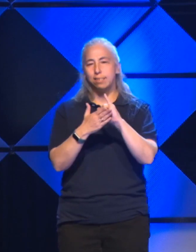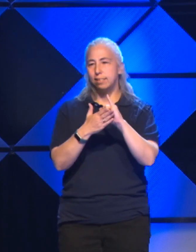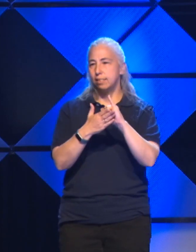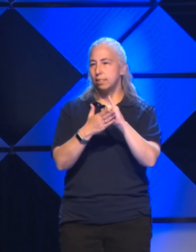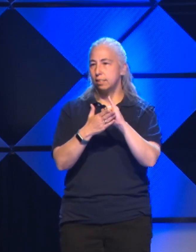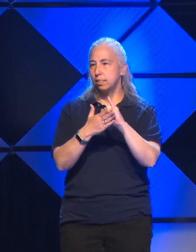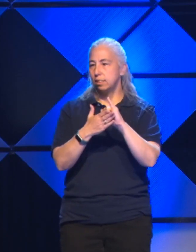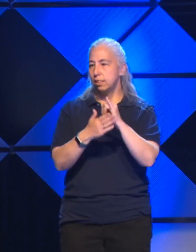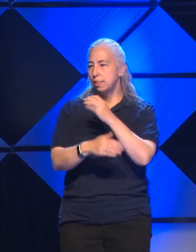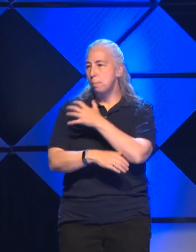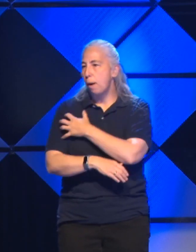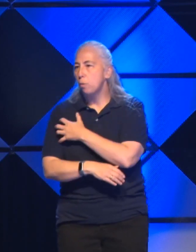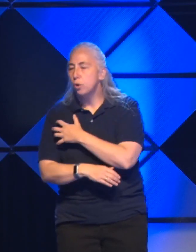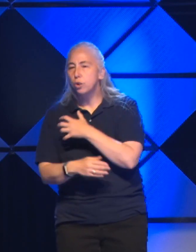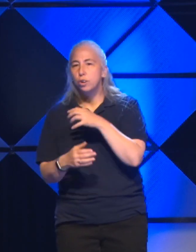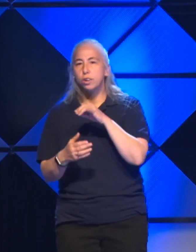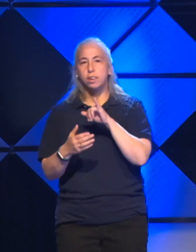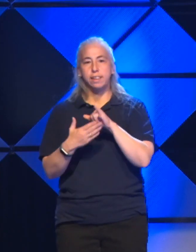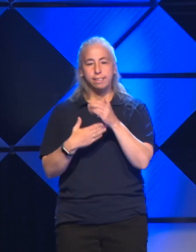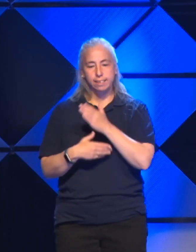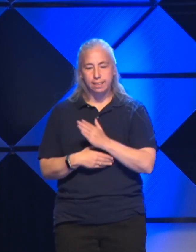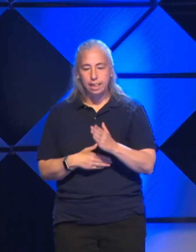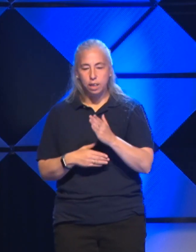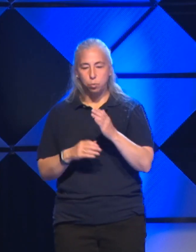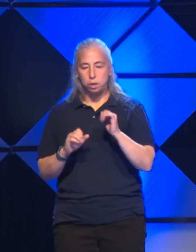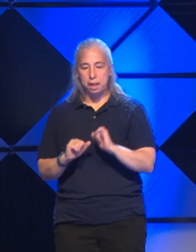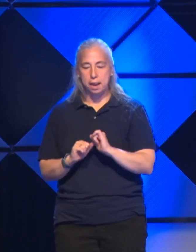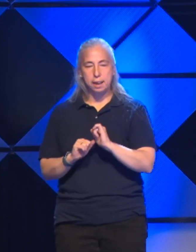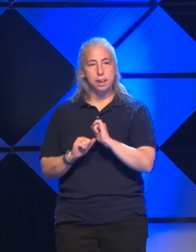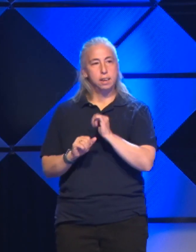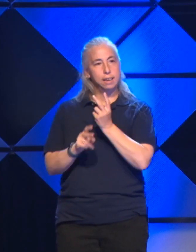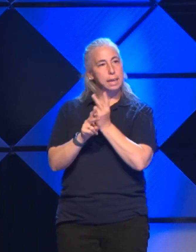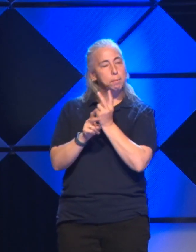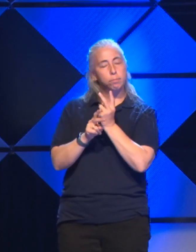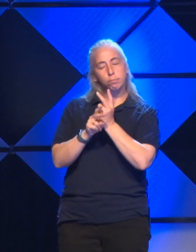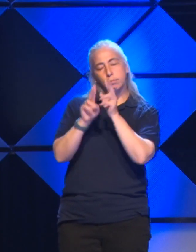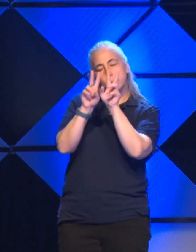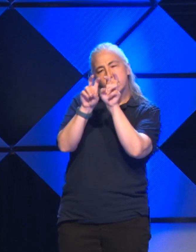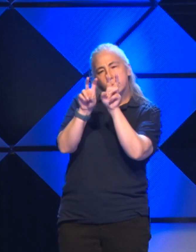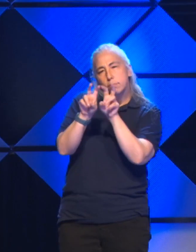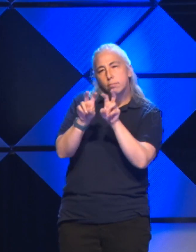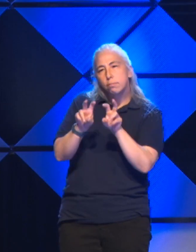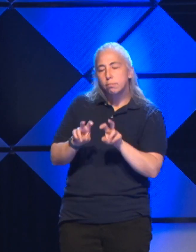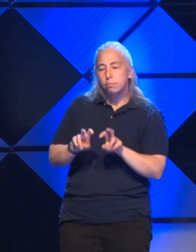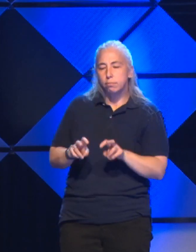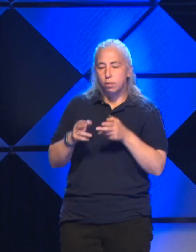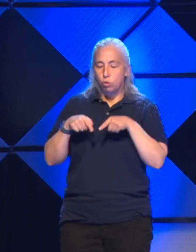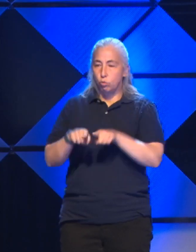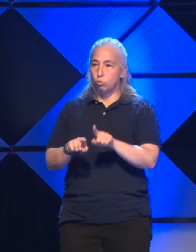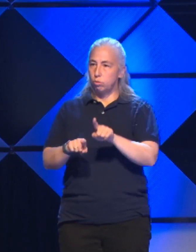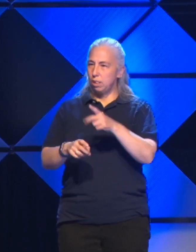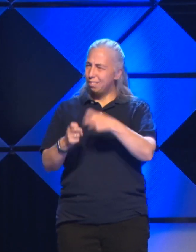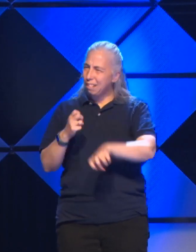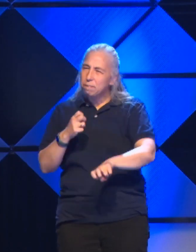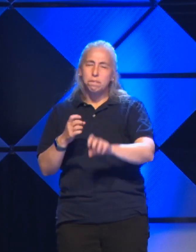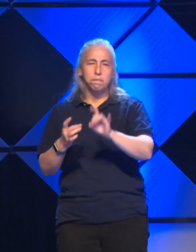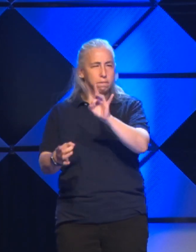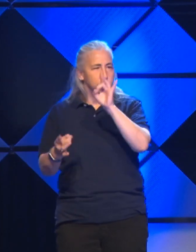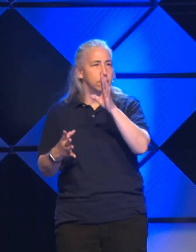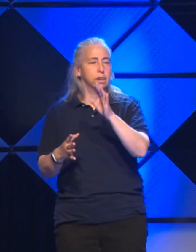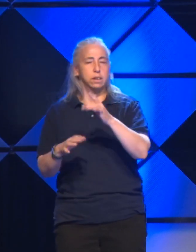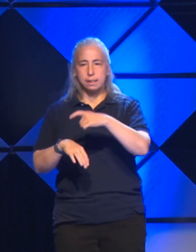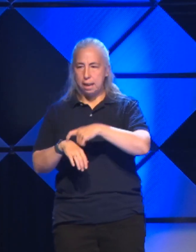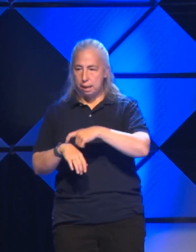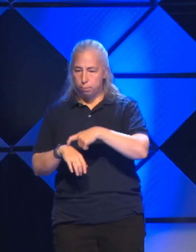to process things that are very hard in our life and find a path to go forward, go beyond